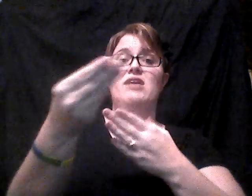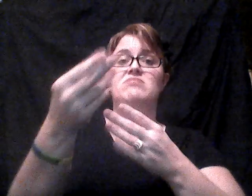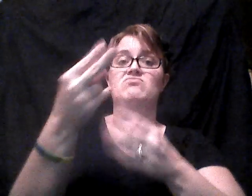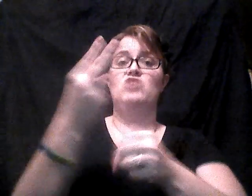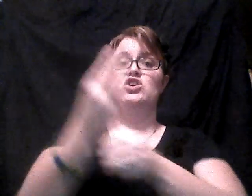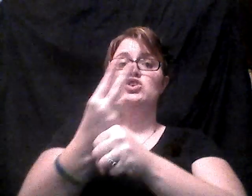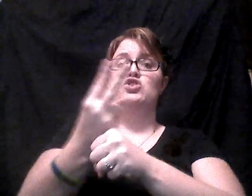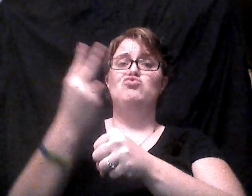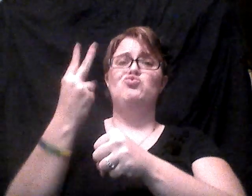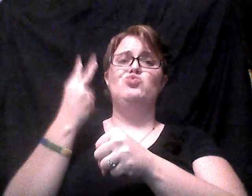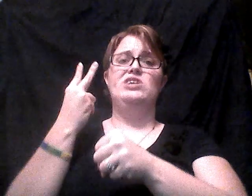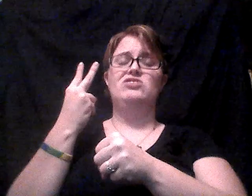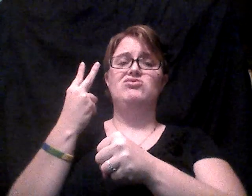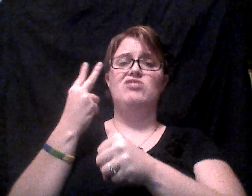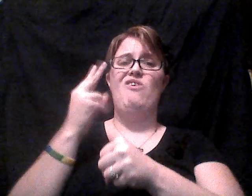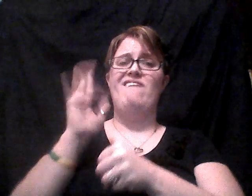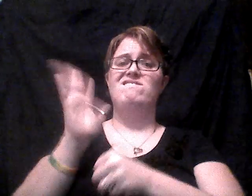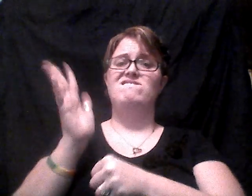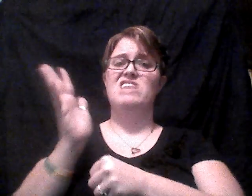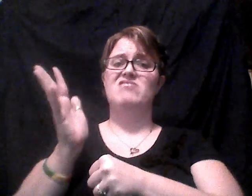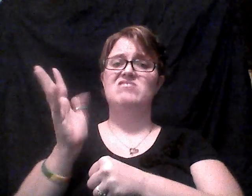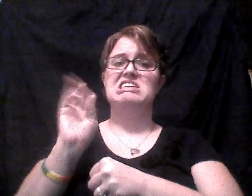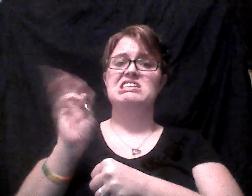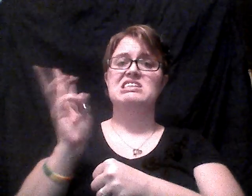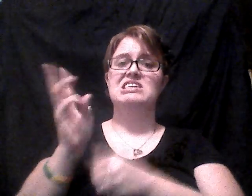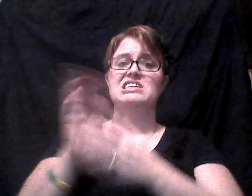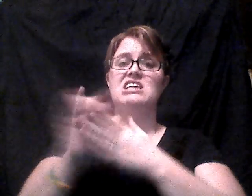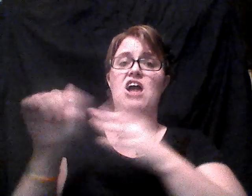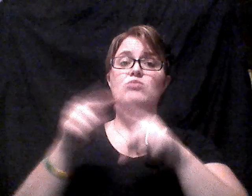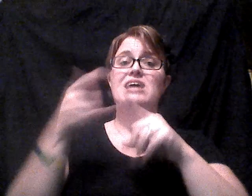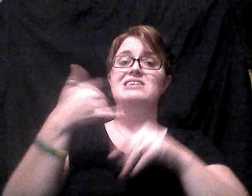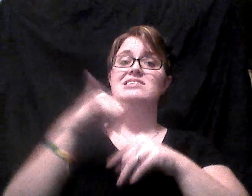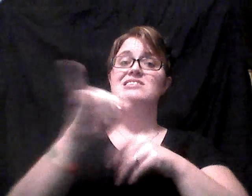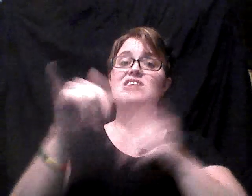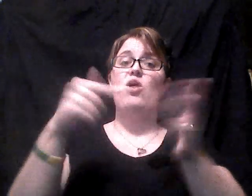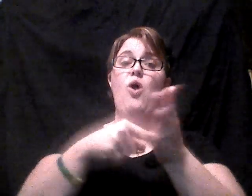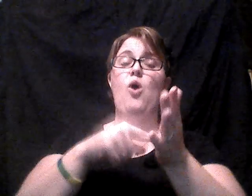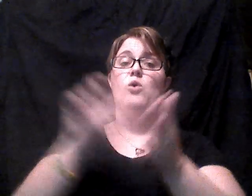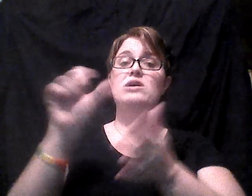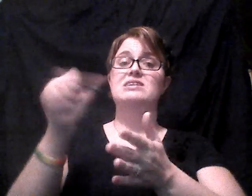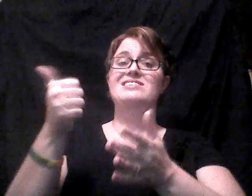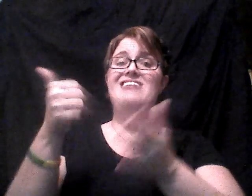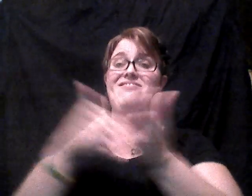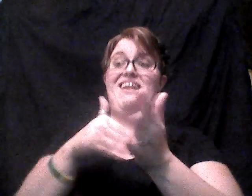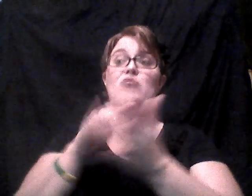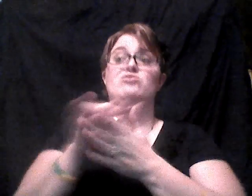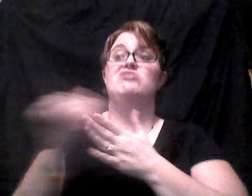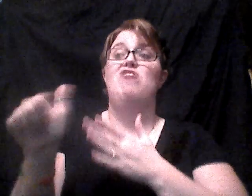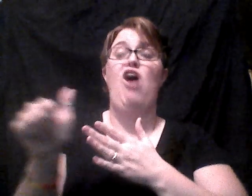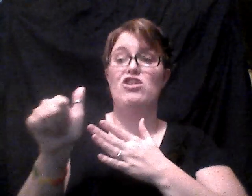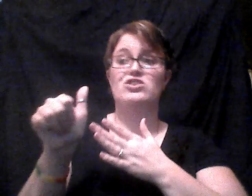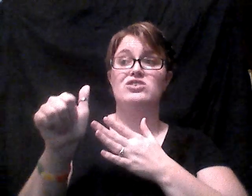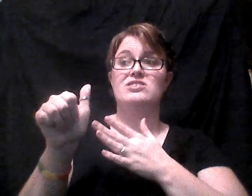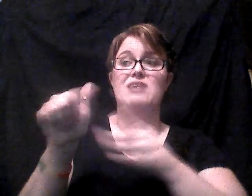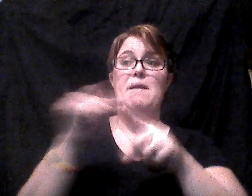$60, and you still owe your stockbroker for $10,000 worth of stocks, and it's worth, 18 cents, where's